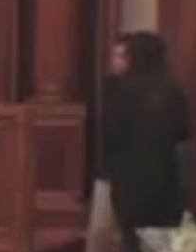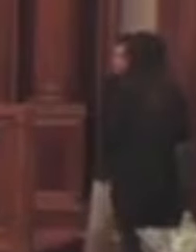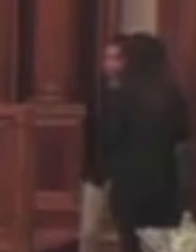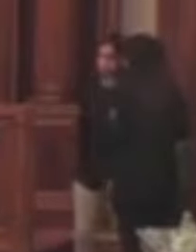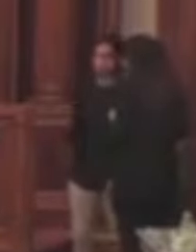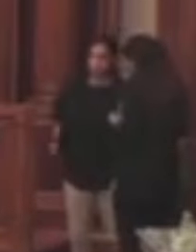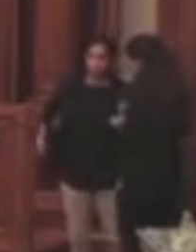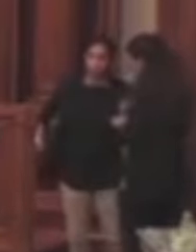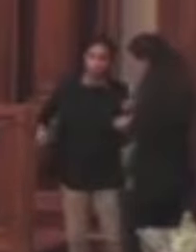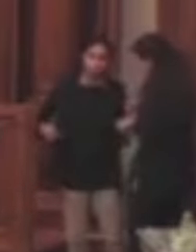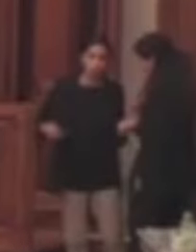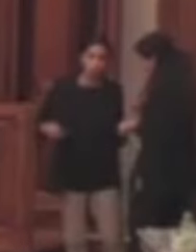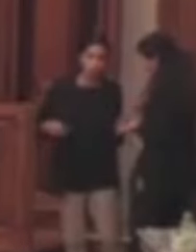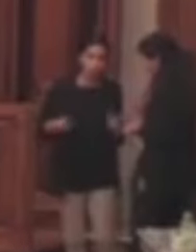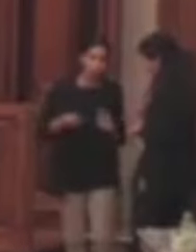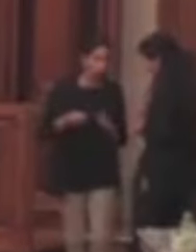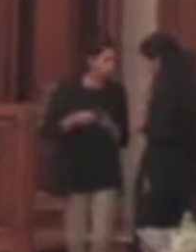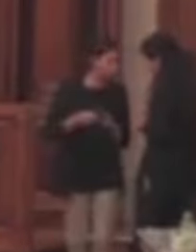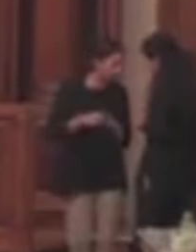can be tolerated.